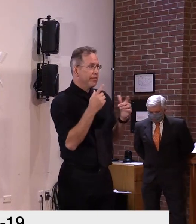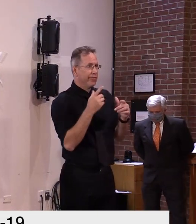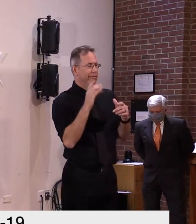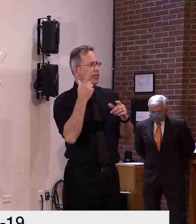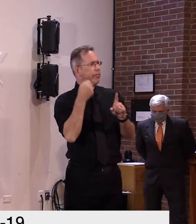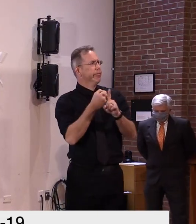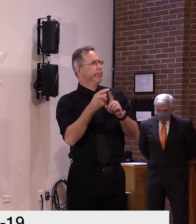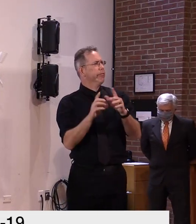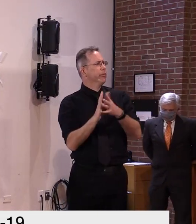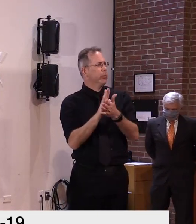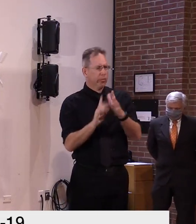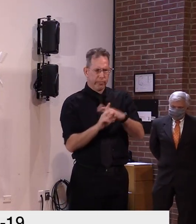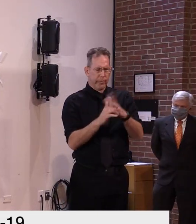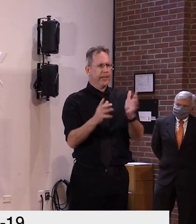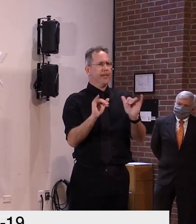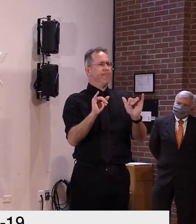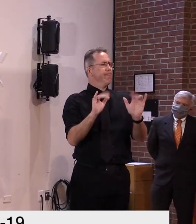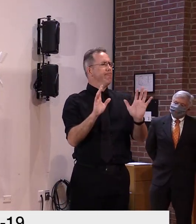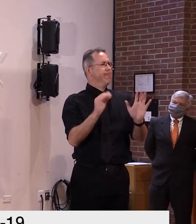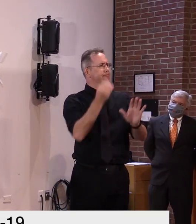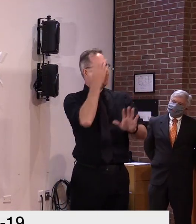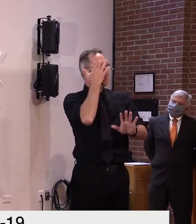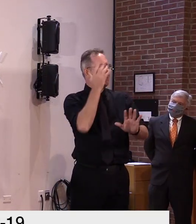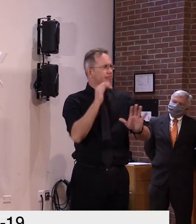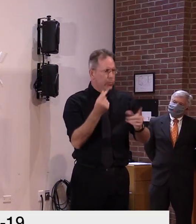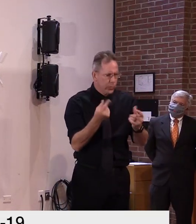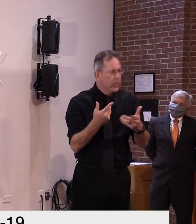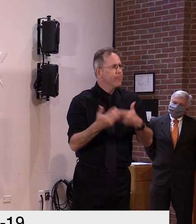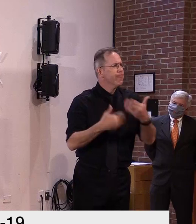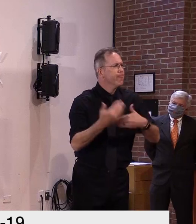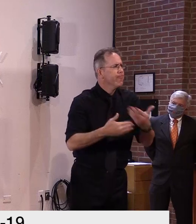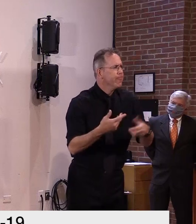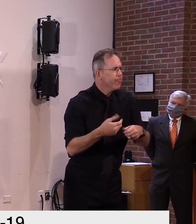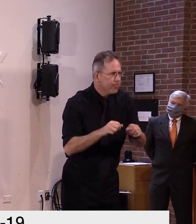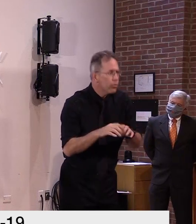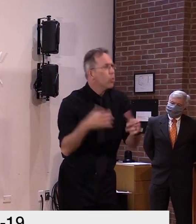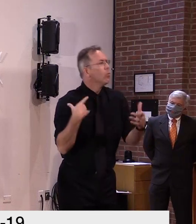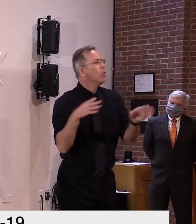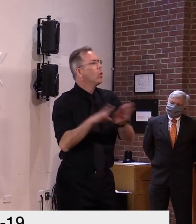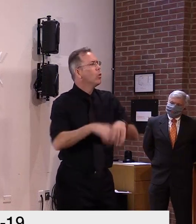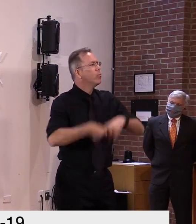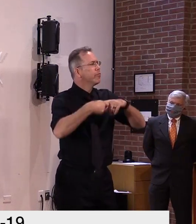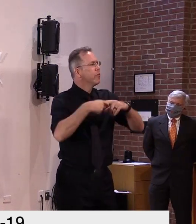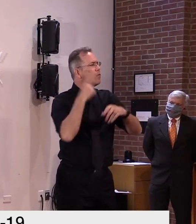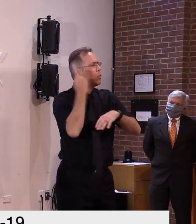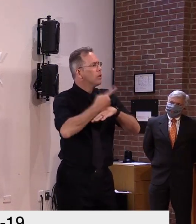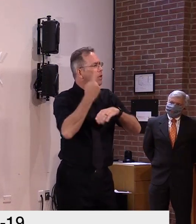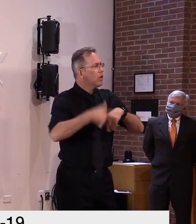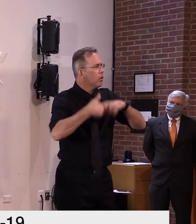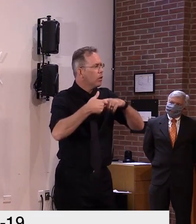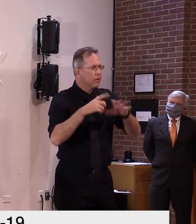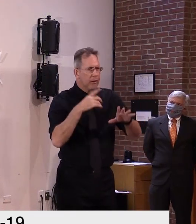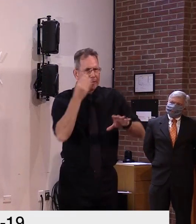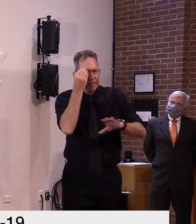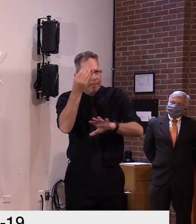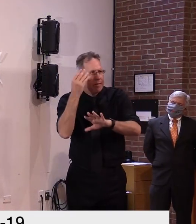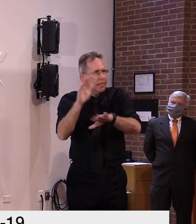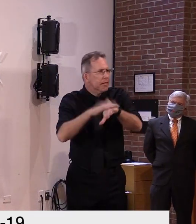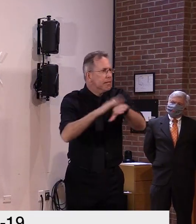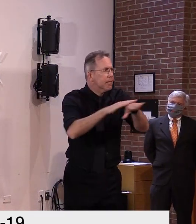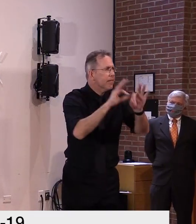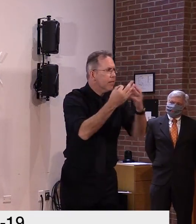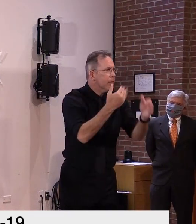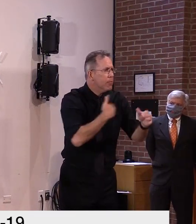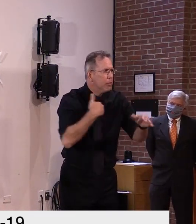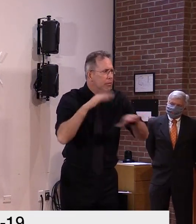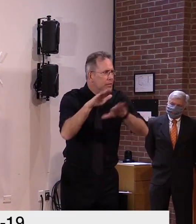out. So they may have stayed closed for a day or two while they were sorting things out, or longer, depending on if there